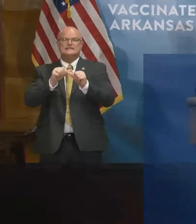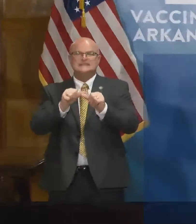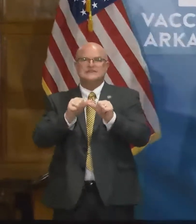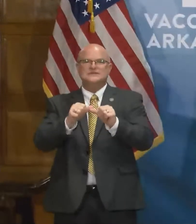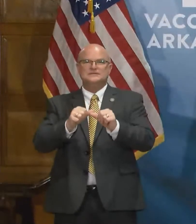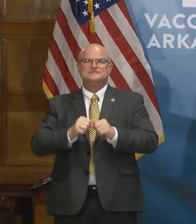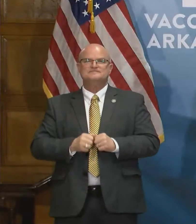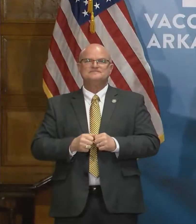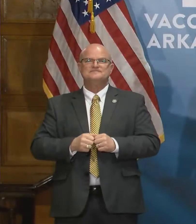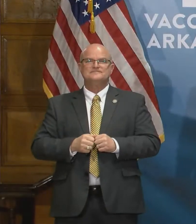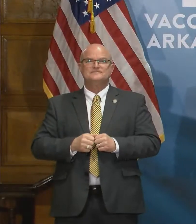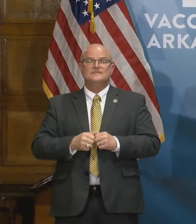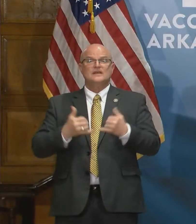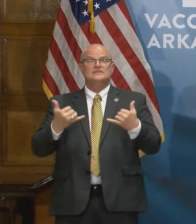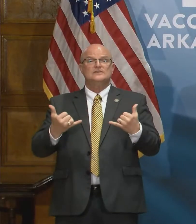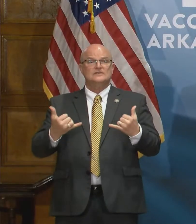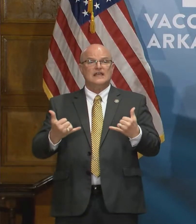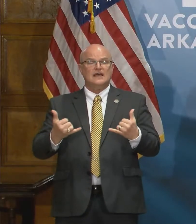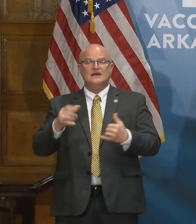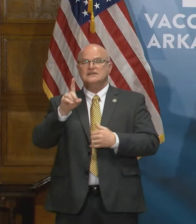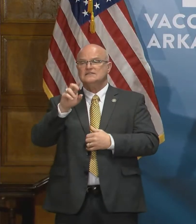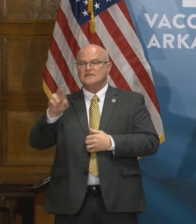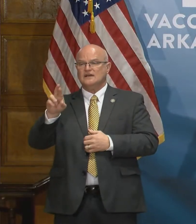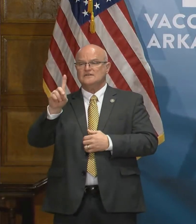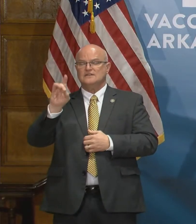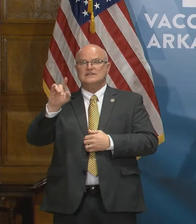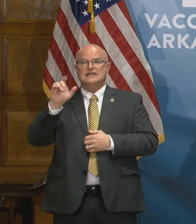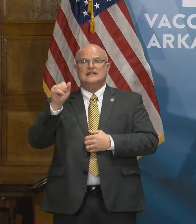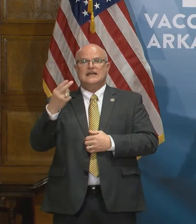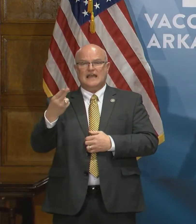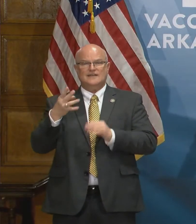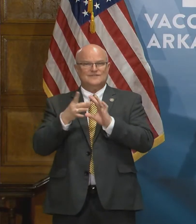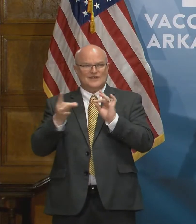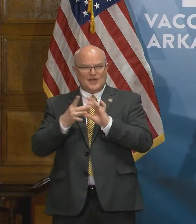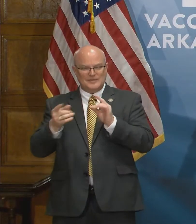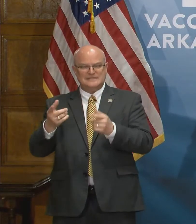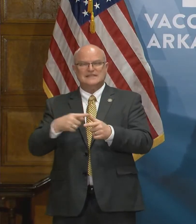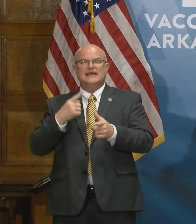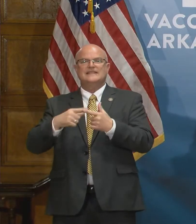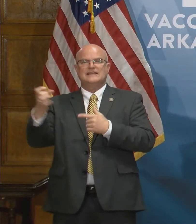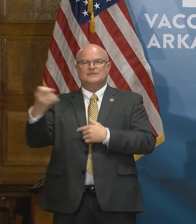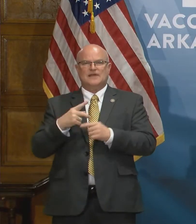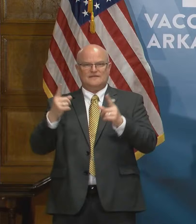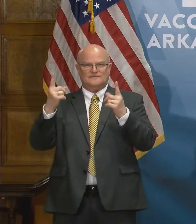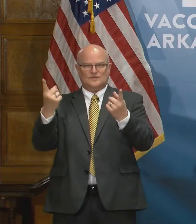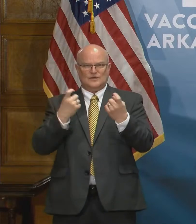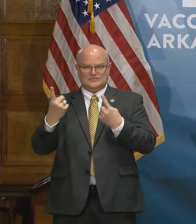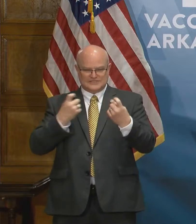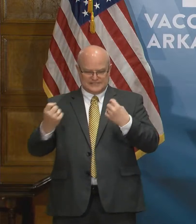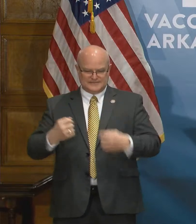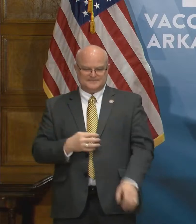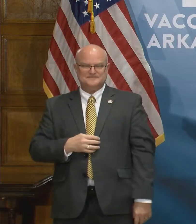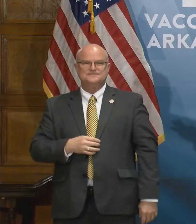continue. With that, let me ask Dr. Dillehay for her comments, then we'll come back for questions.